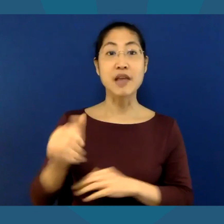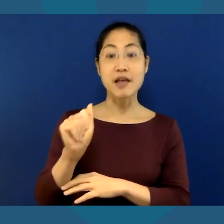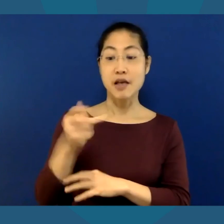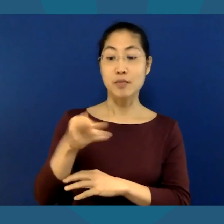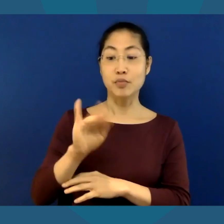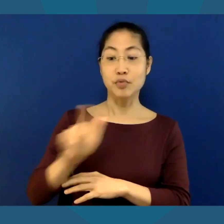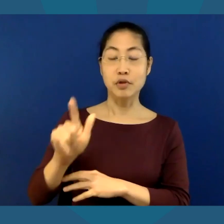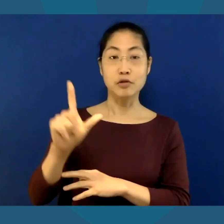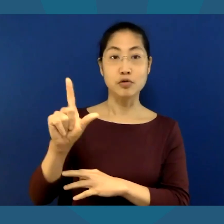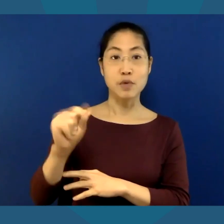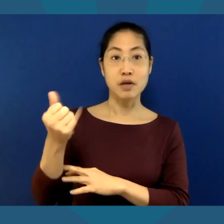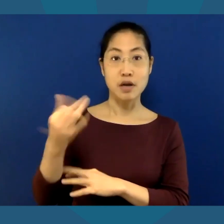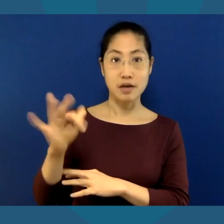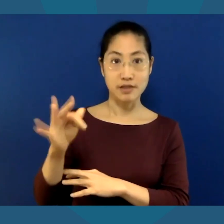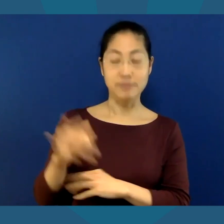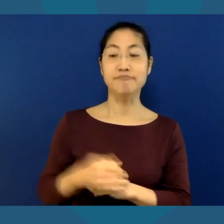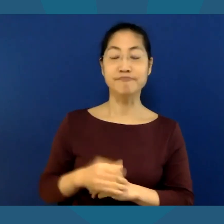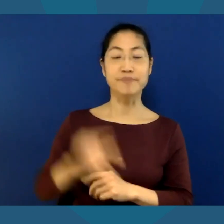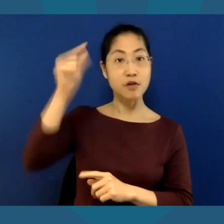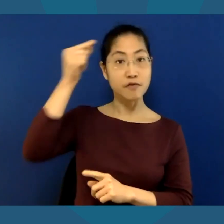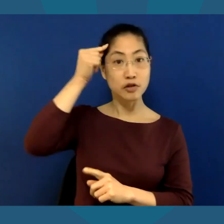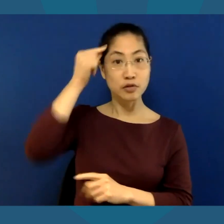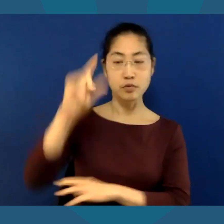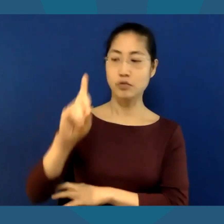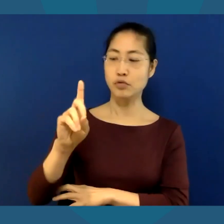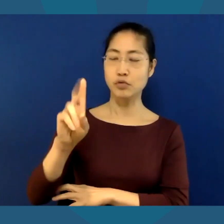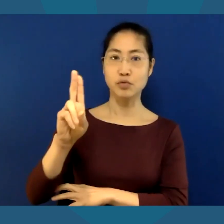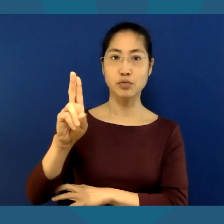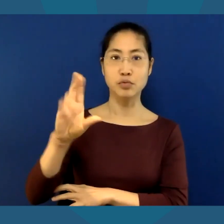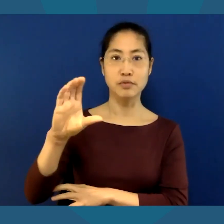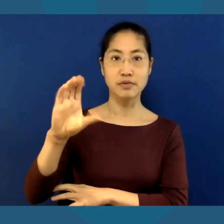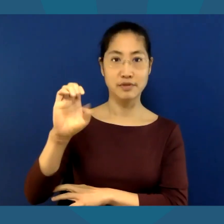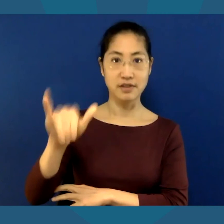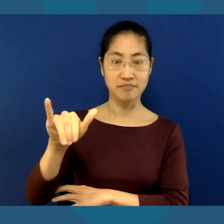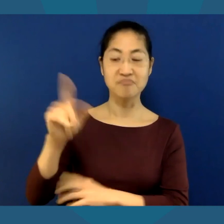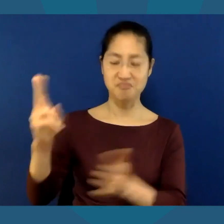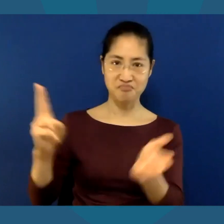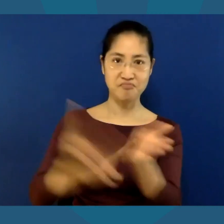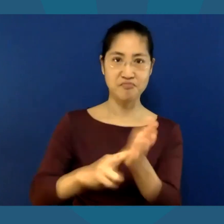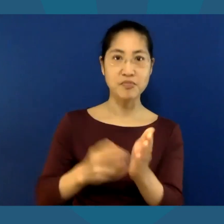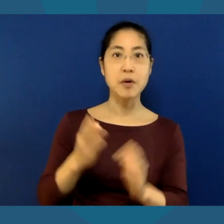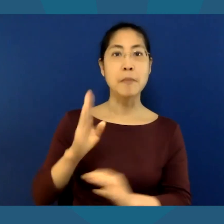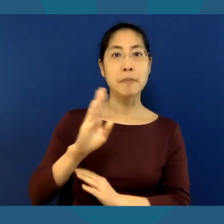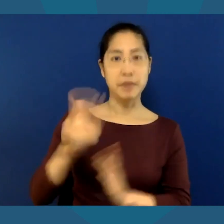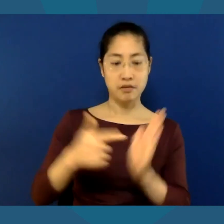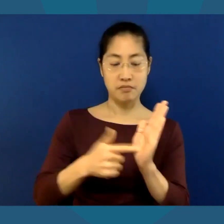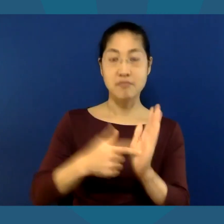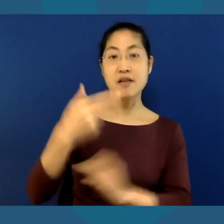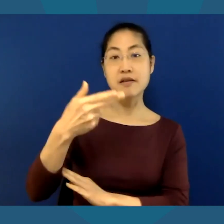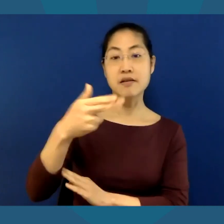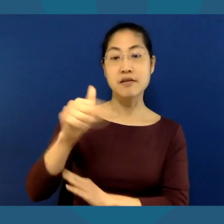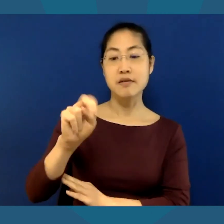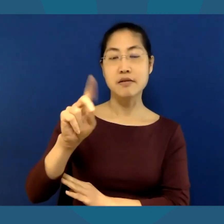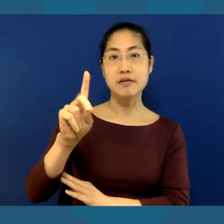Then, in April 2019, Governor Ducey signed Arizona's hands-free bill